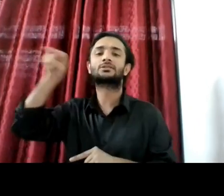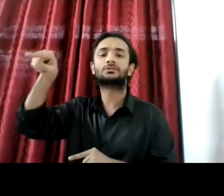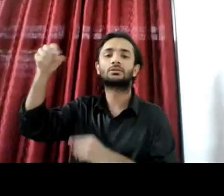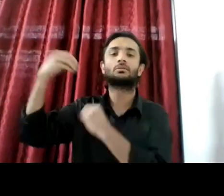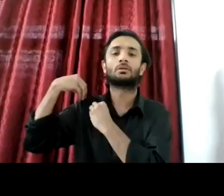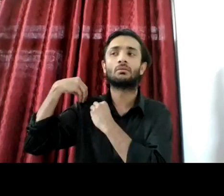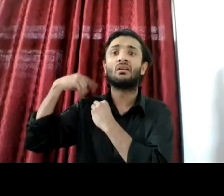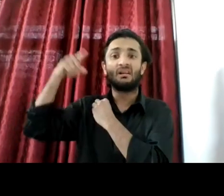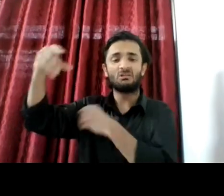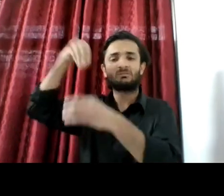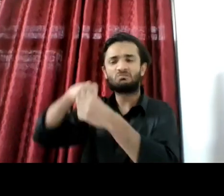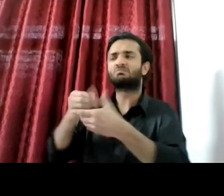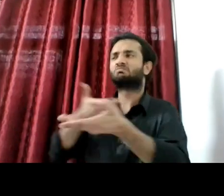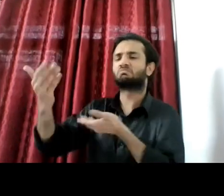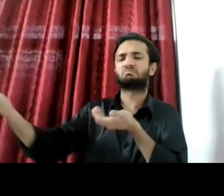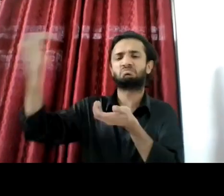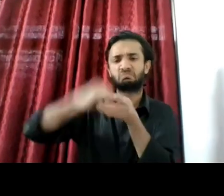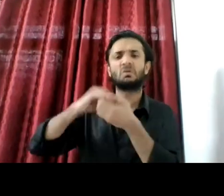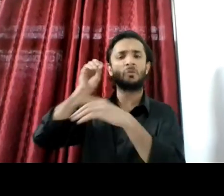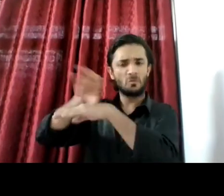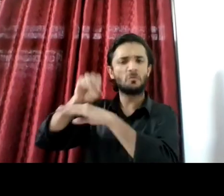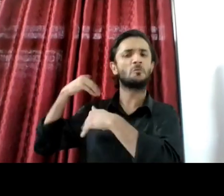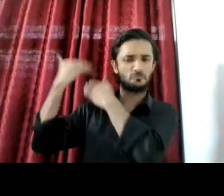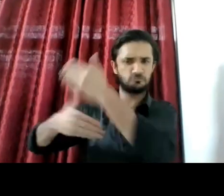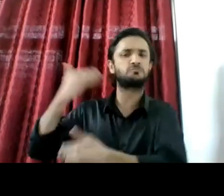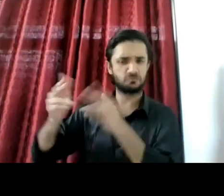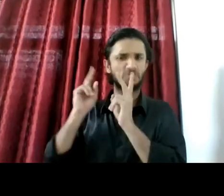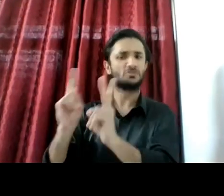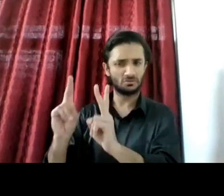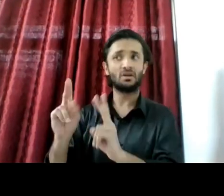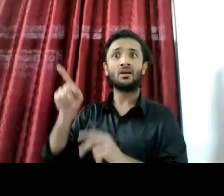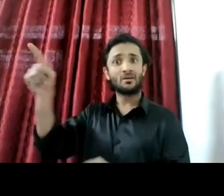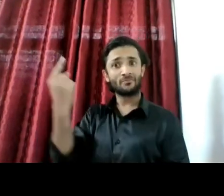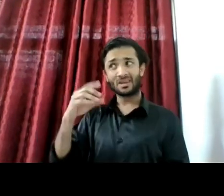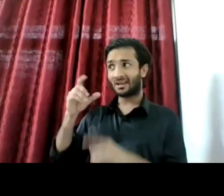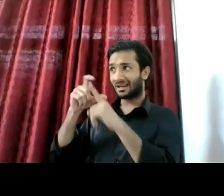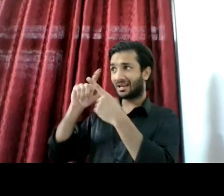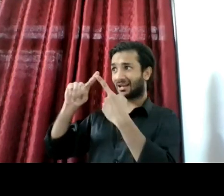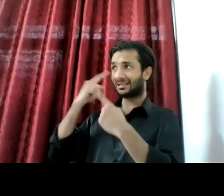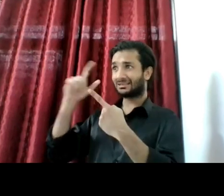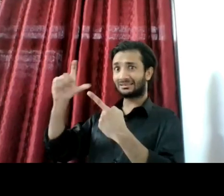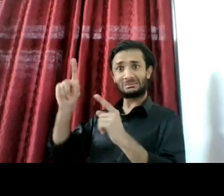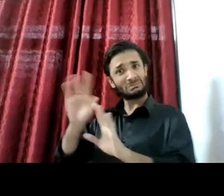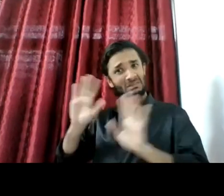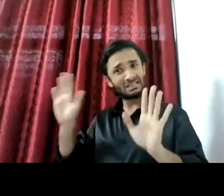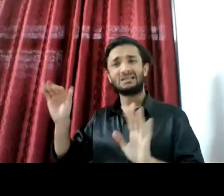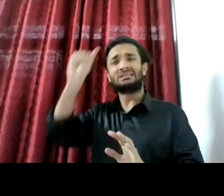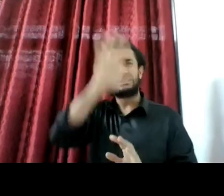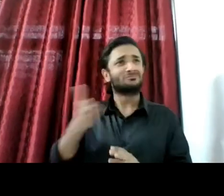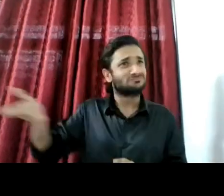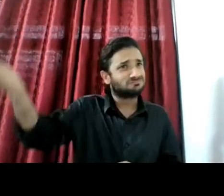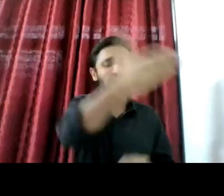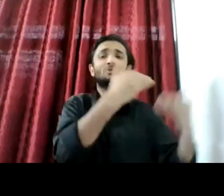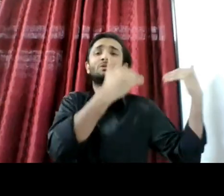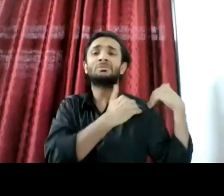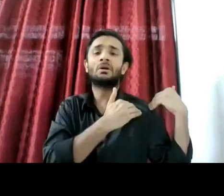We would want this project to reach out to all places in India and collaborate with different organizations across India about how we